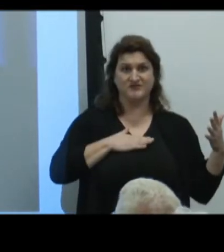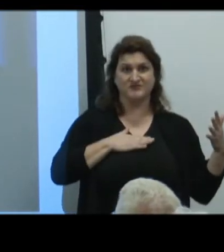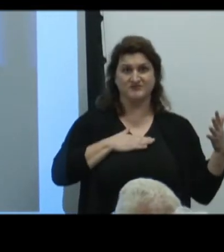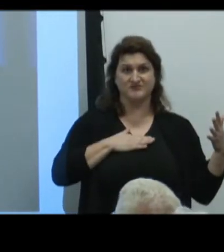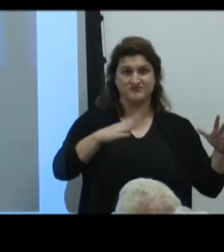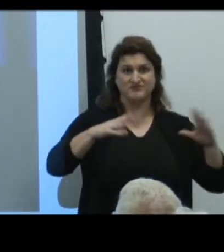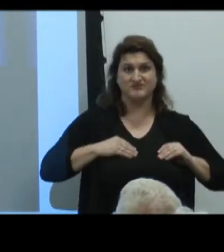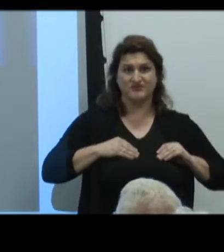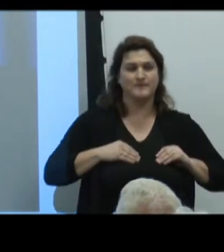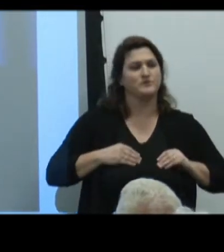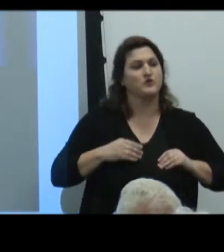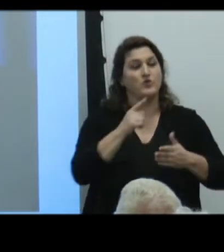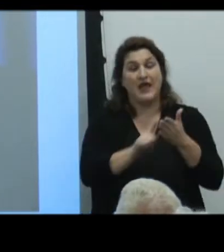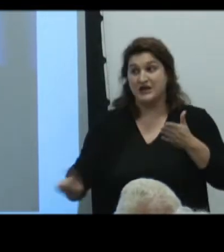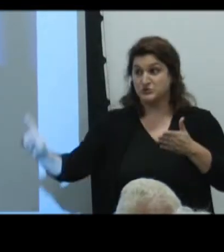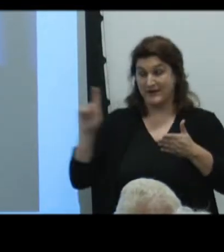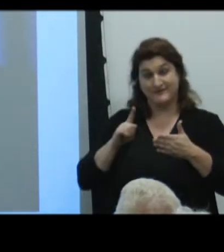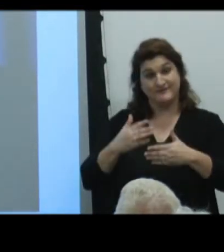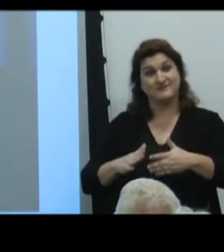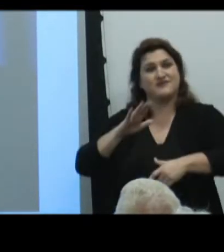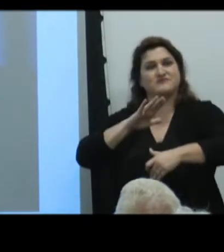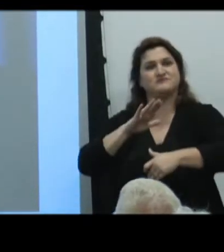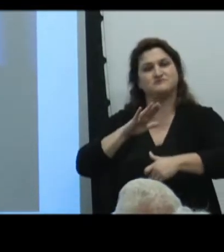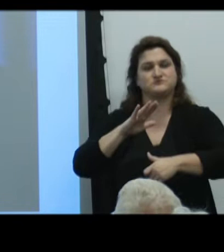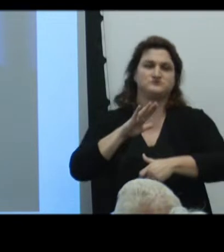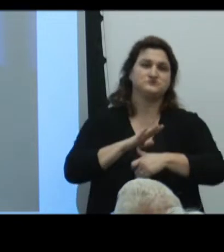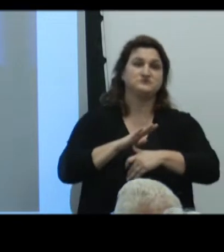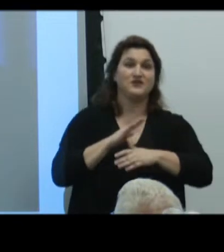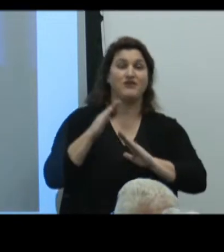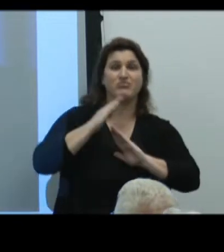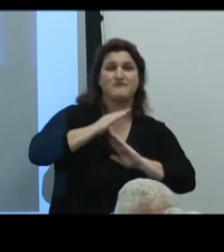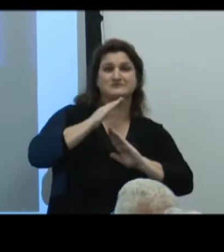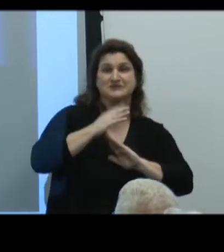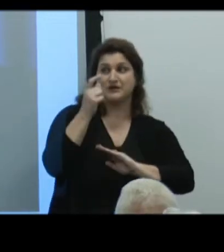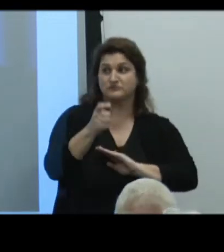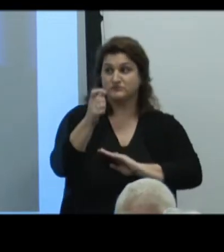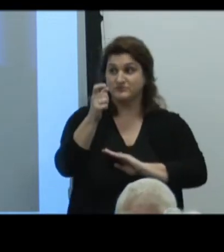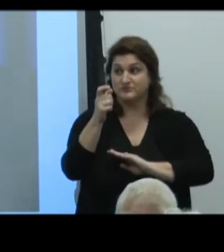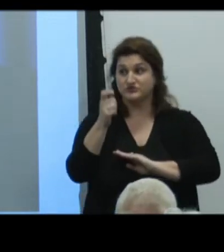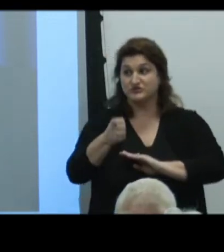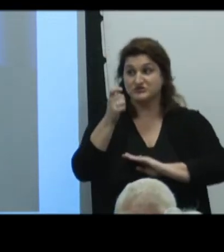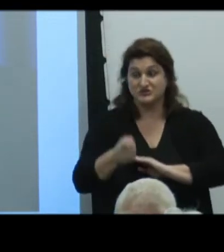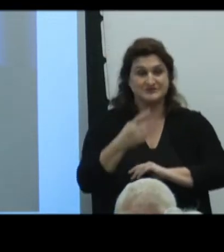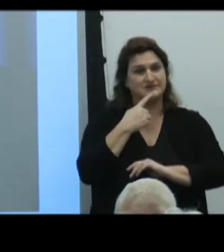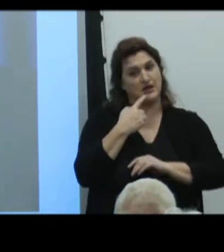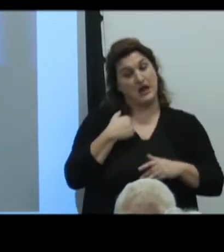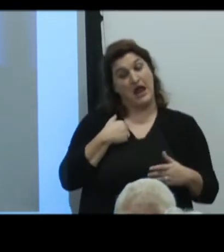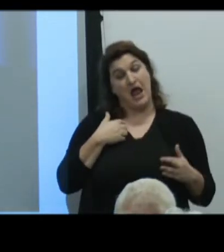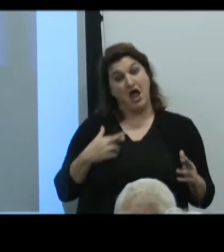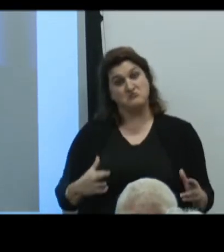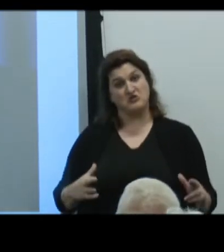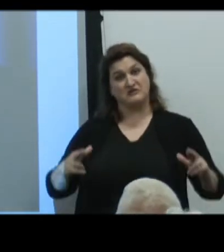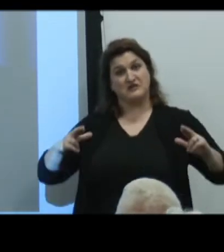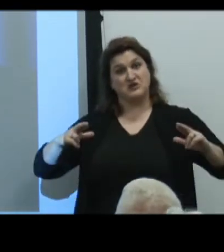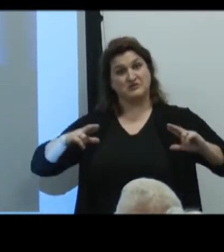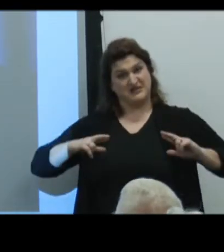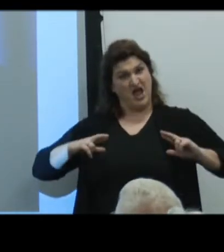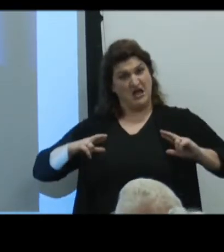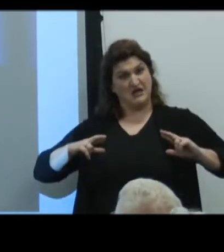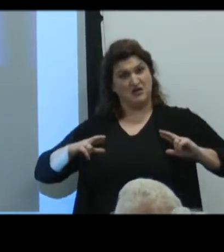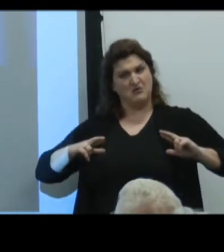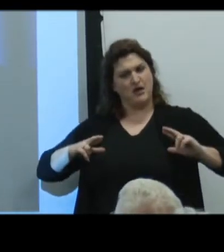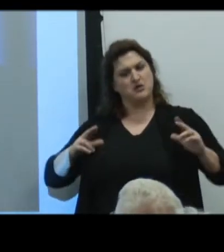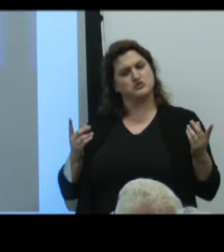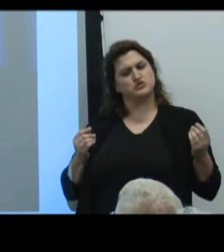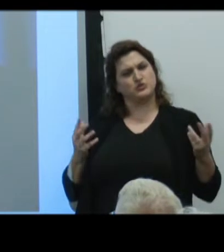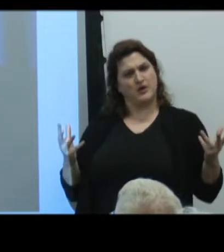the Chief Justice, who is retiring, said, hey, you know what I'm going to do when I retire? I am going to work on